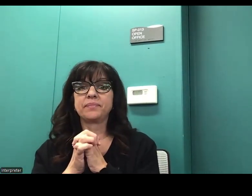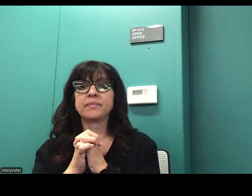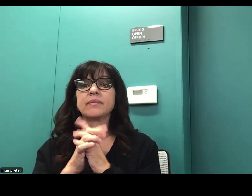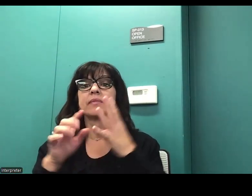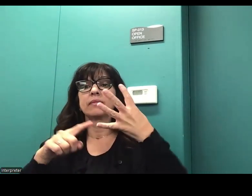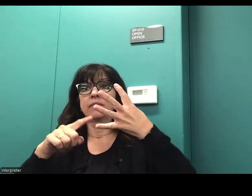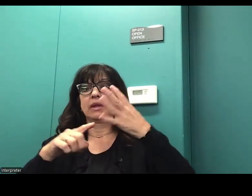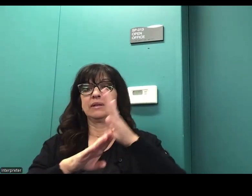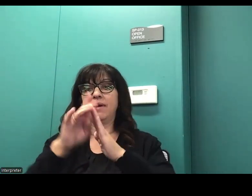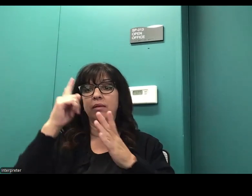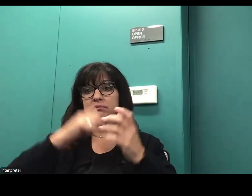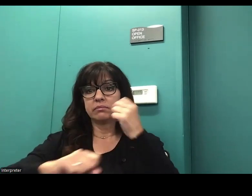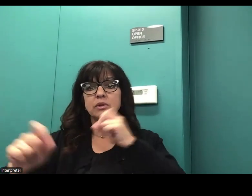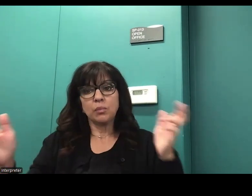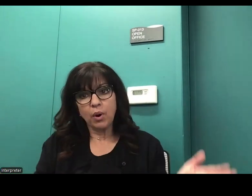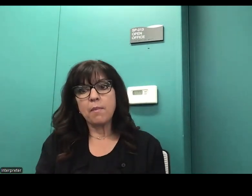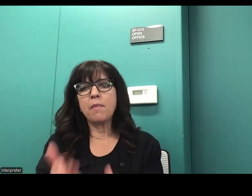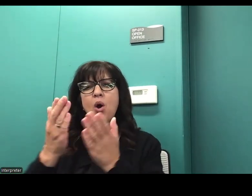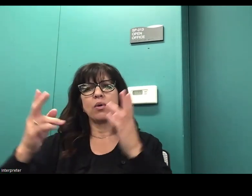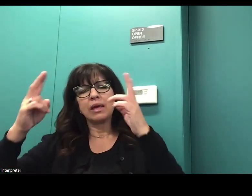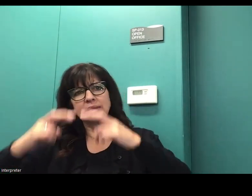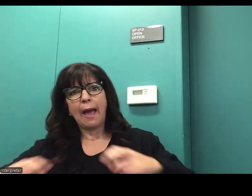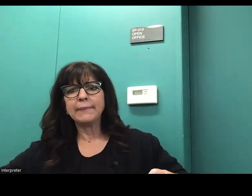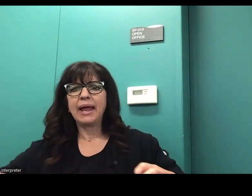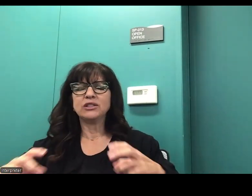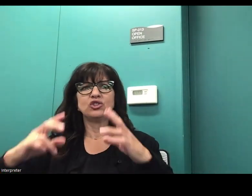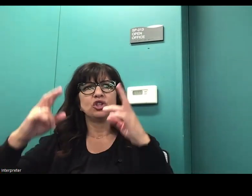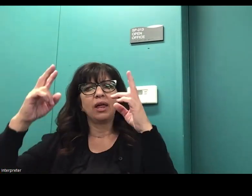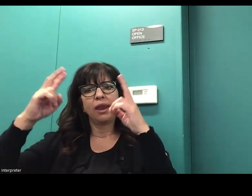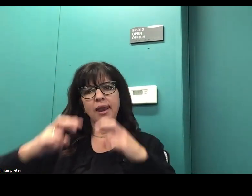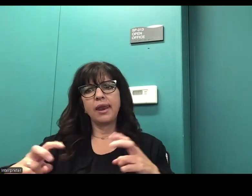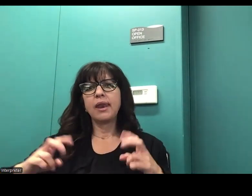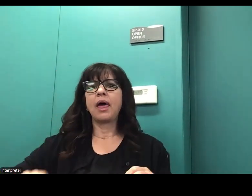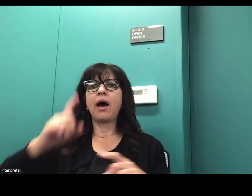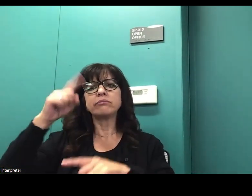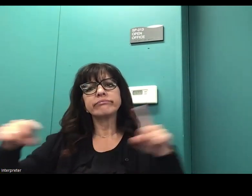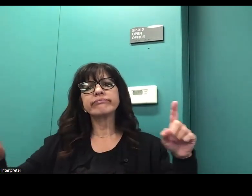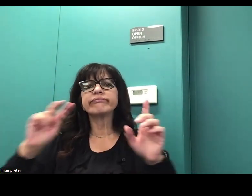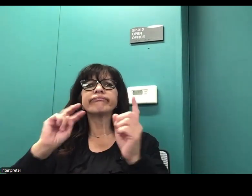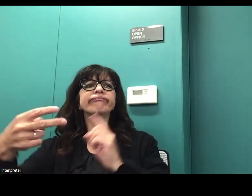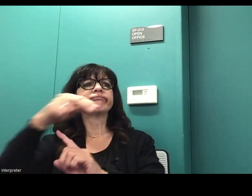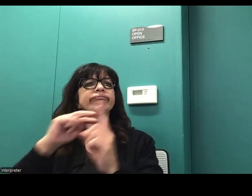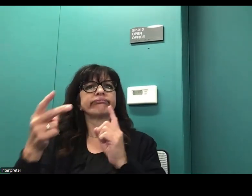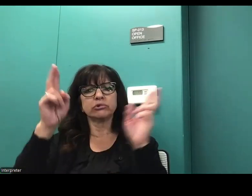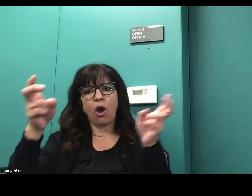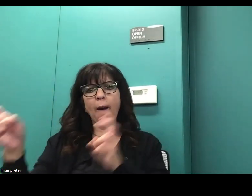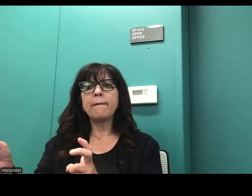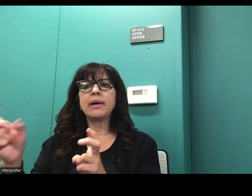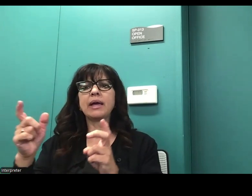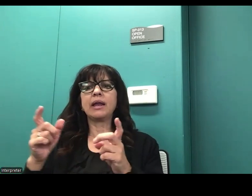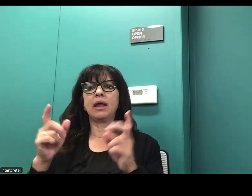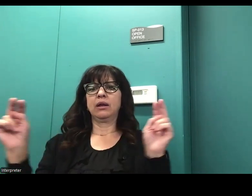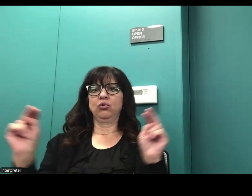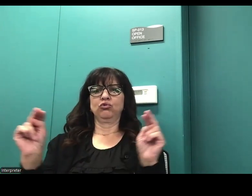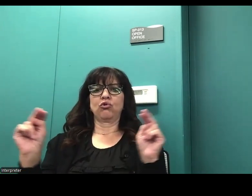Develop strategies to promote the examination of various viewpoints on a topic in an impartial and